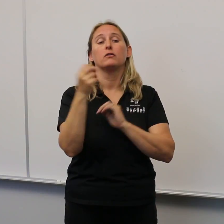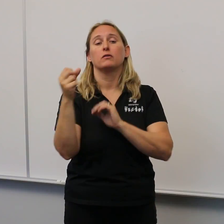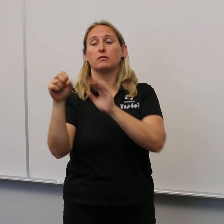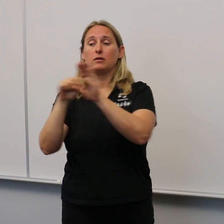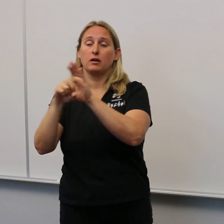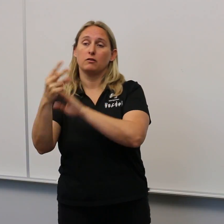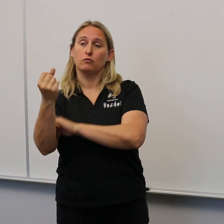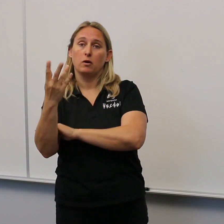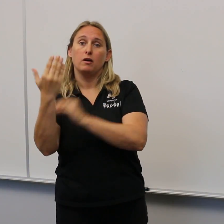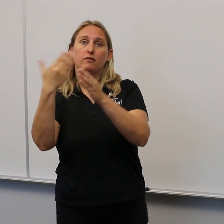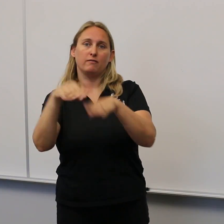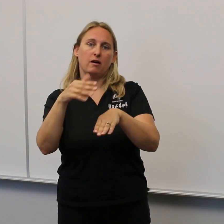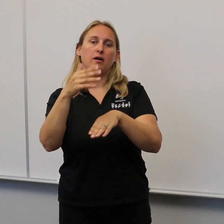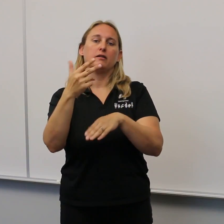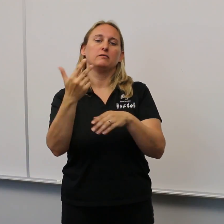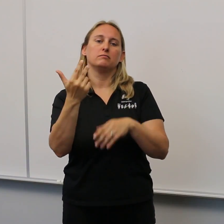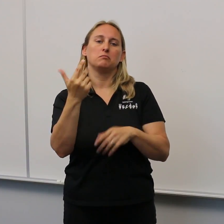3 is negative 4.